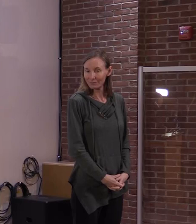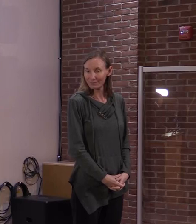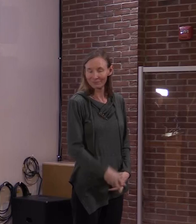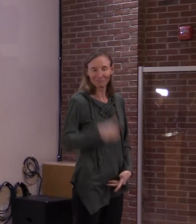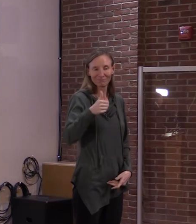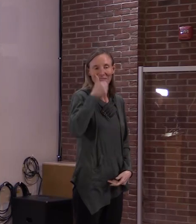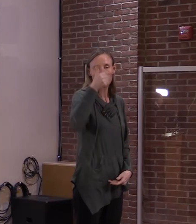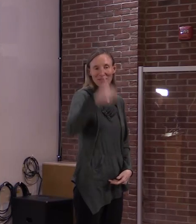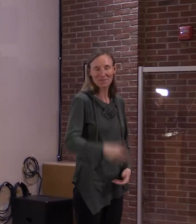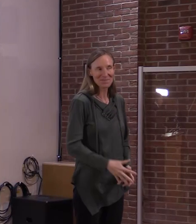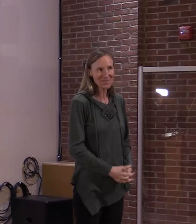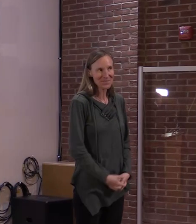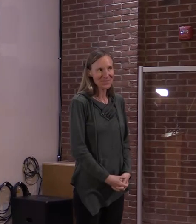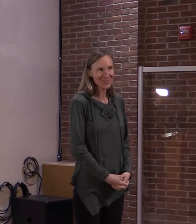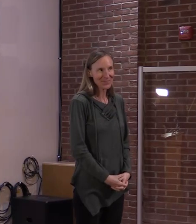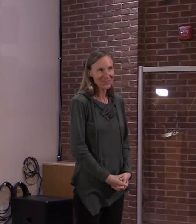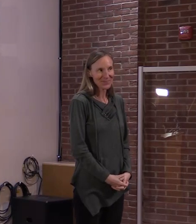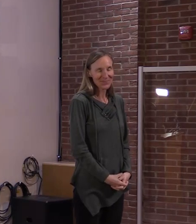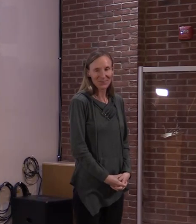Great, thank you both.